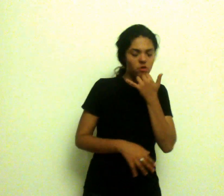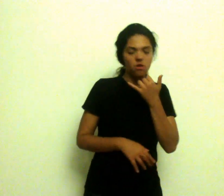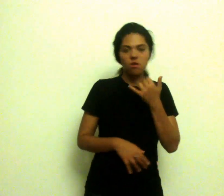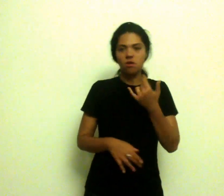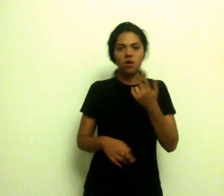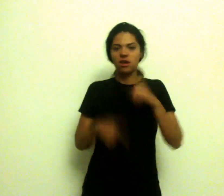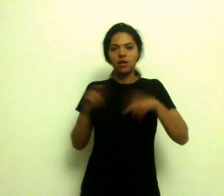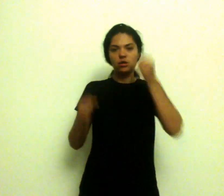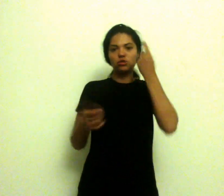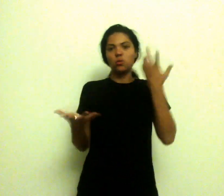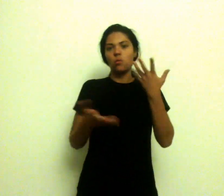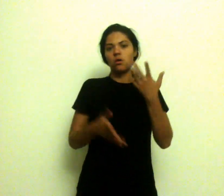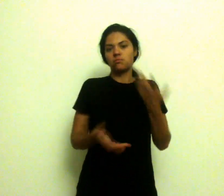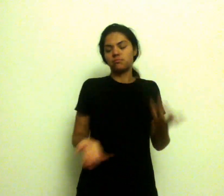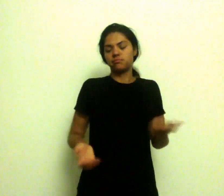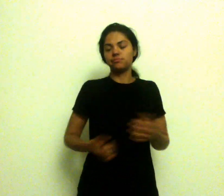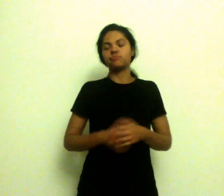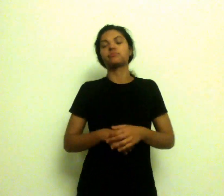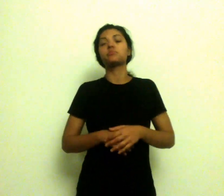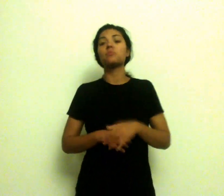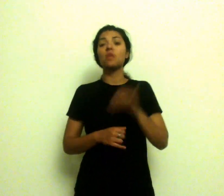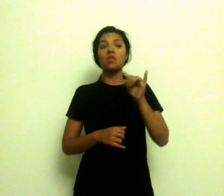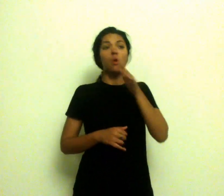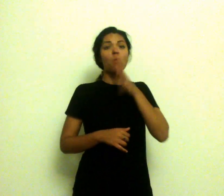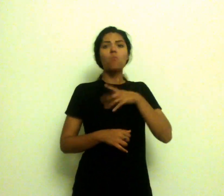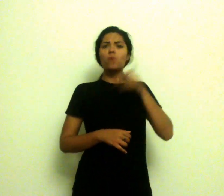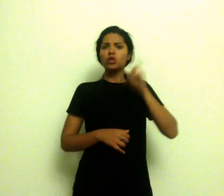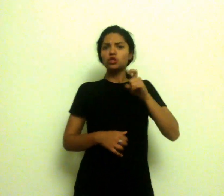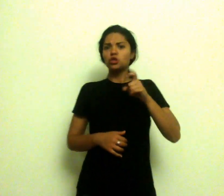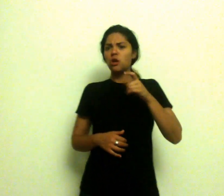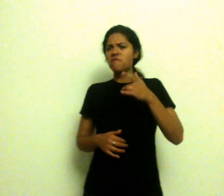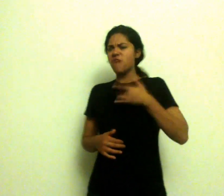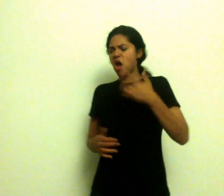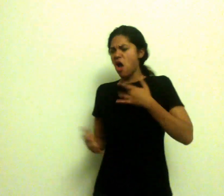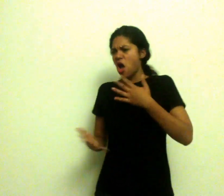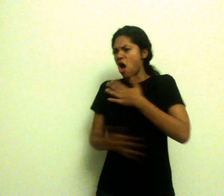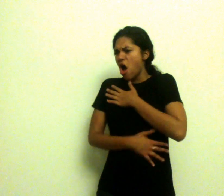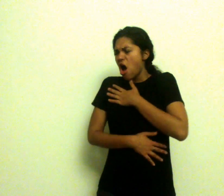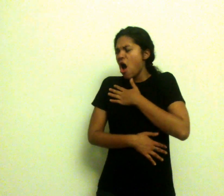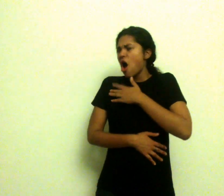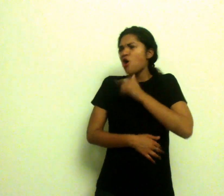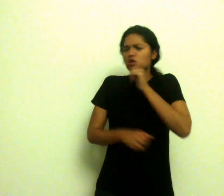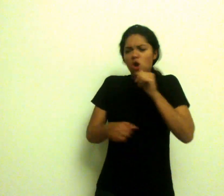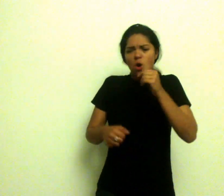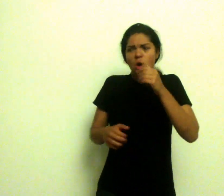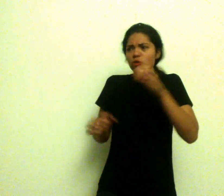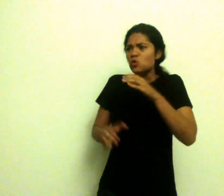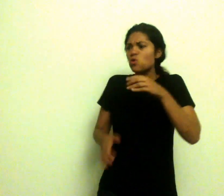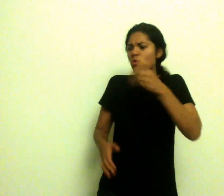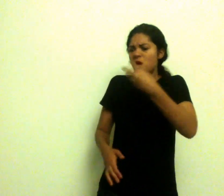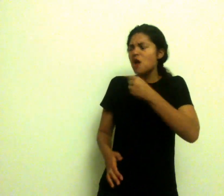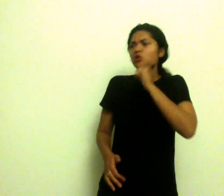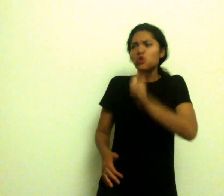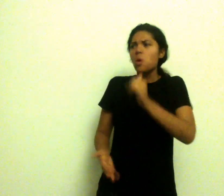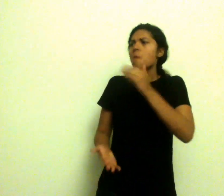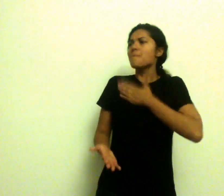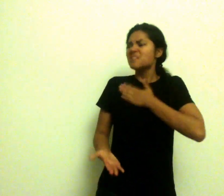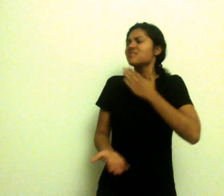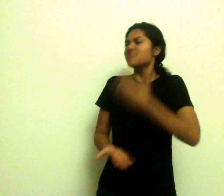end result of a sheer naturalistic framework spelled with a capital N is that she will not respond that way